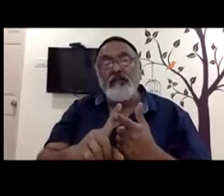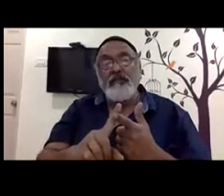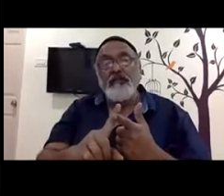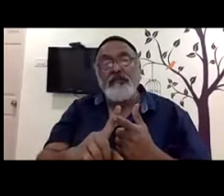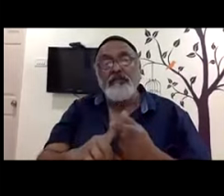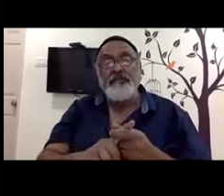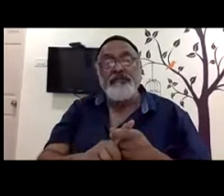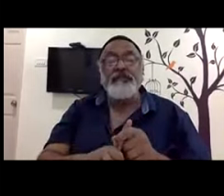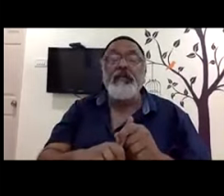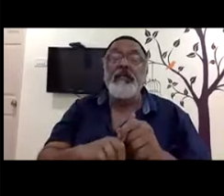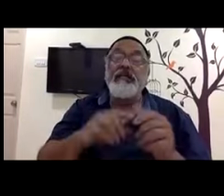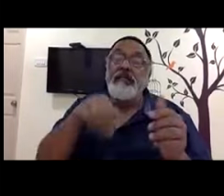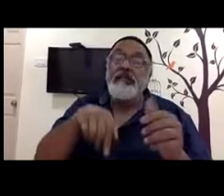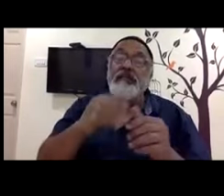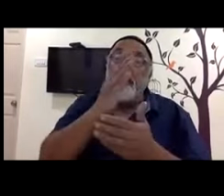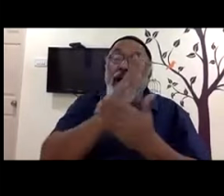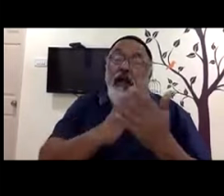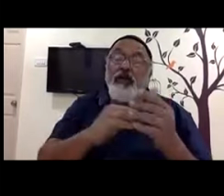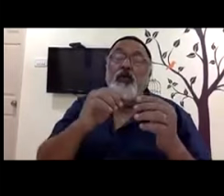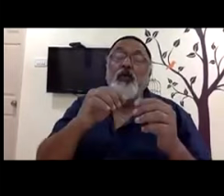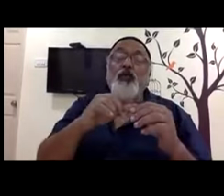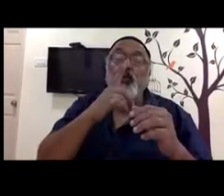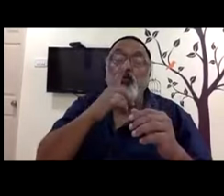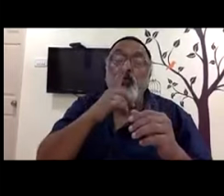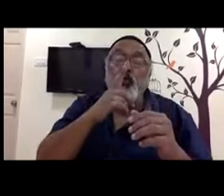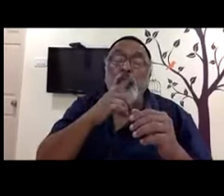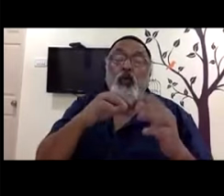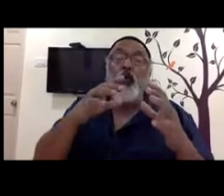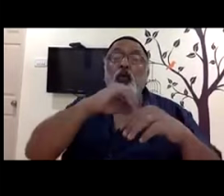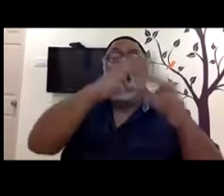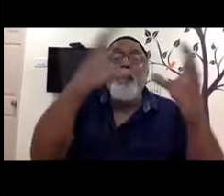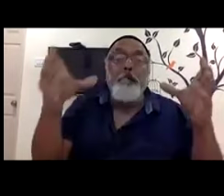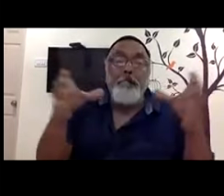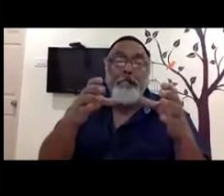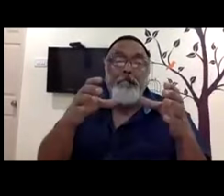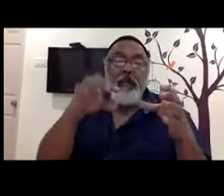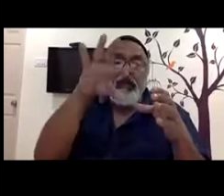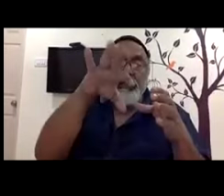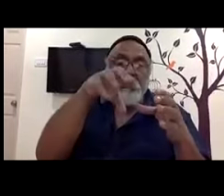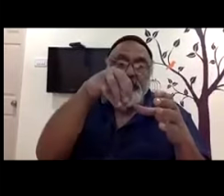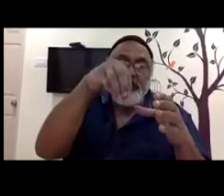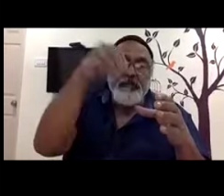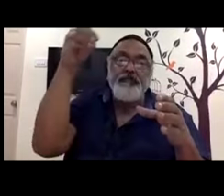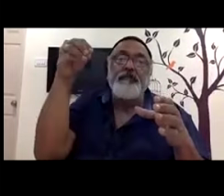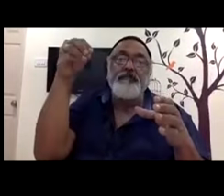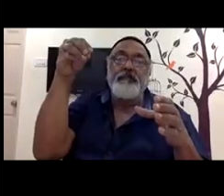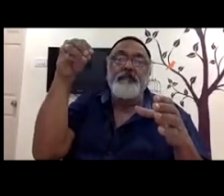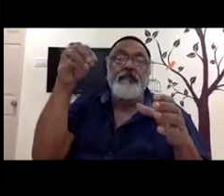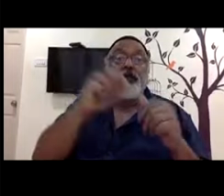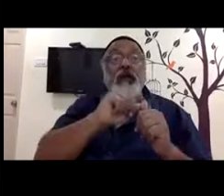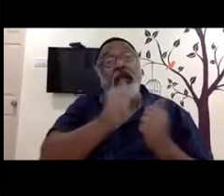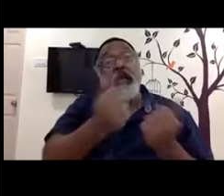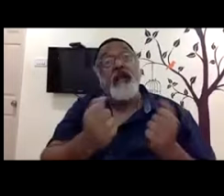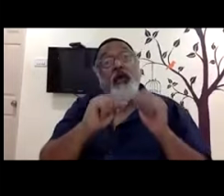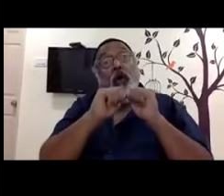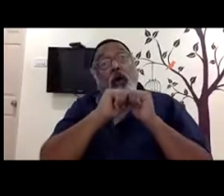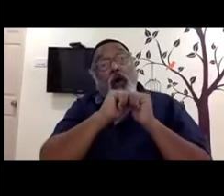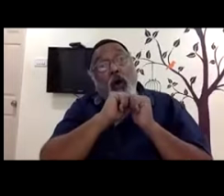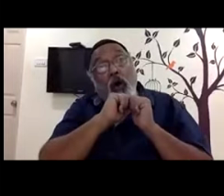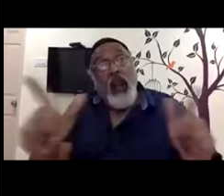is a part of the population that will provide your responses. That is your participants and